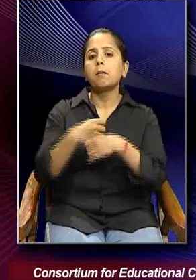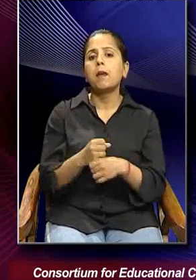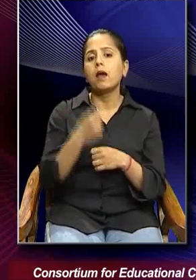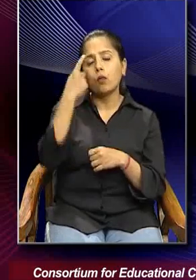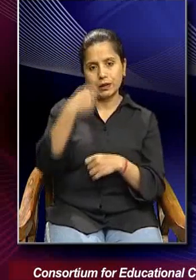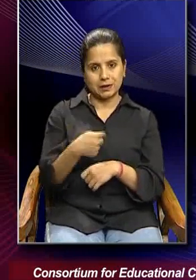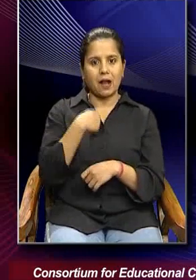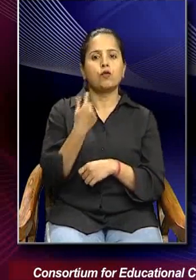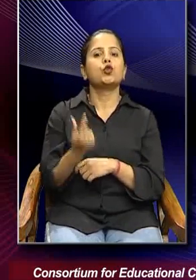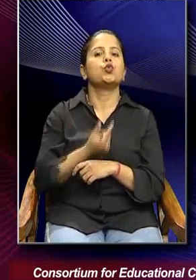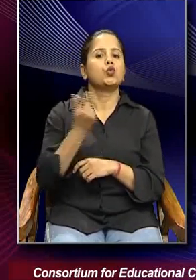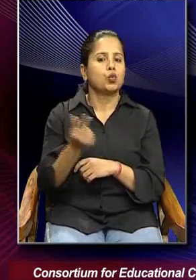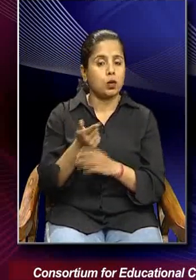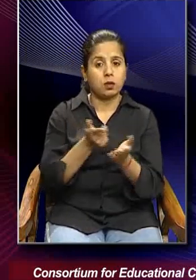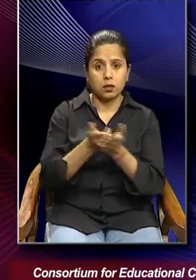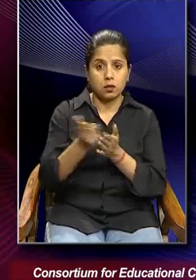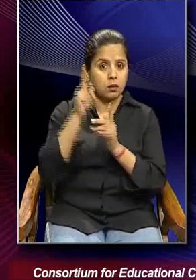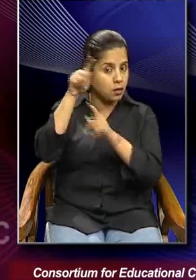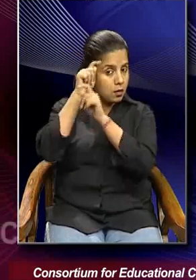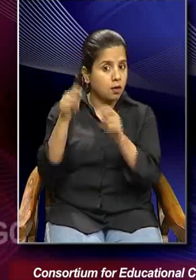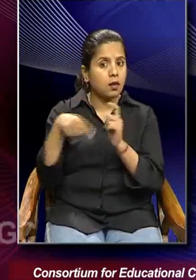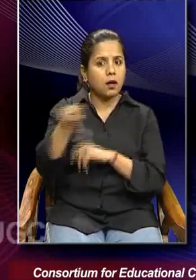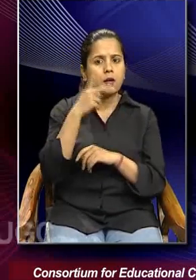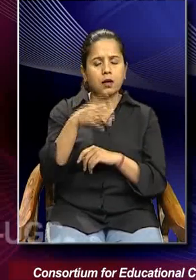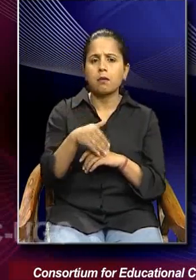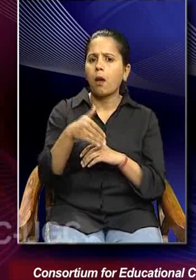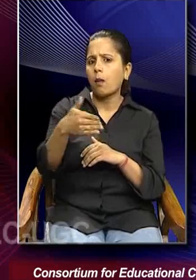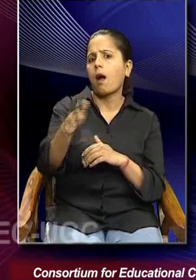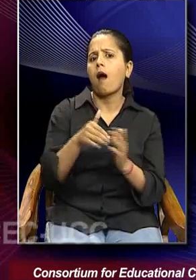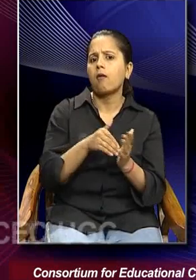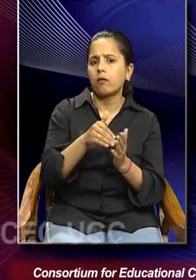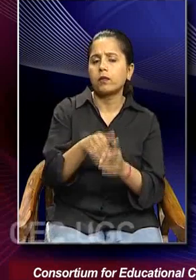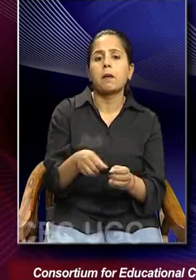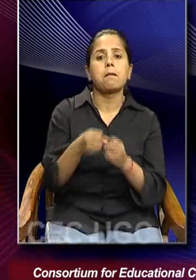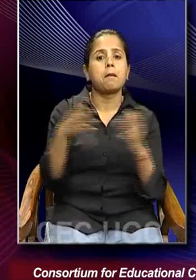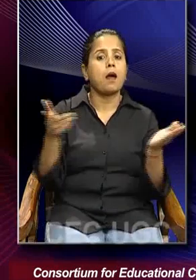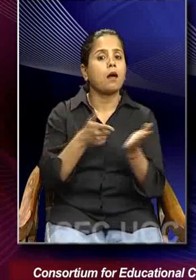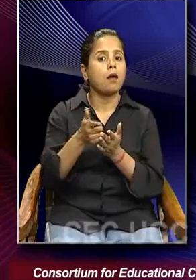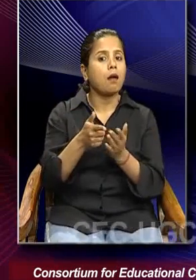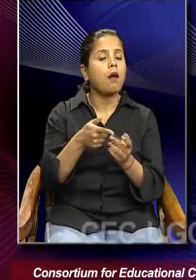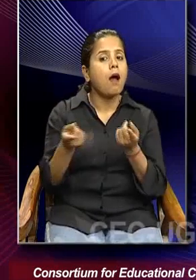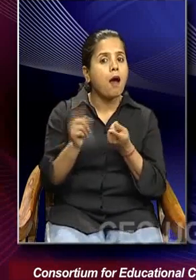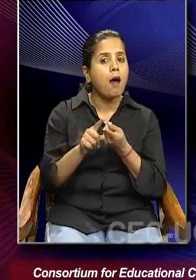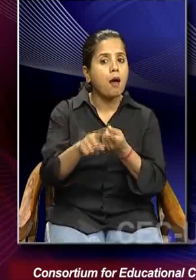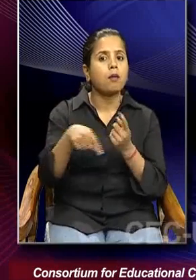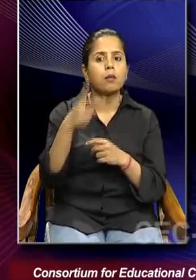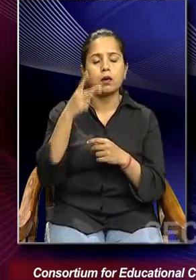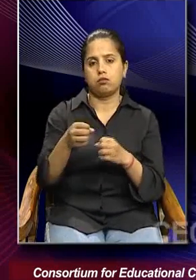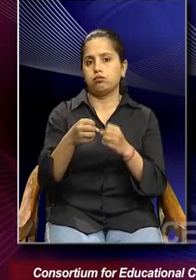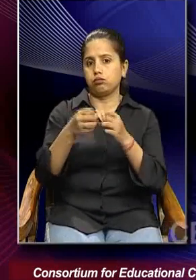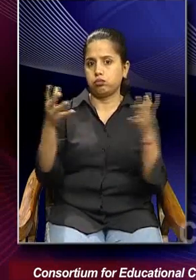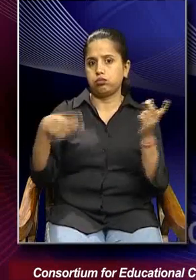self-consumption. Farming is largely subsistence farming. Majority of farmers happen to be